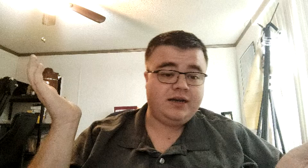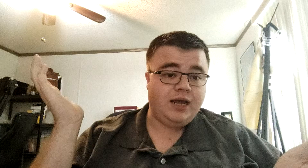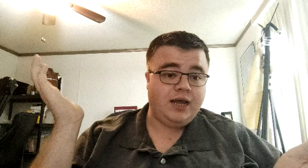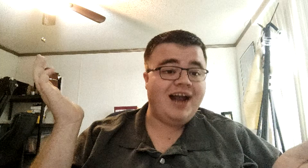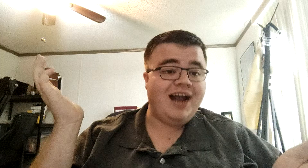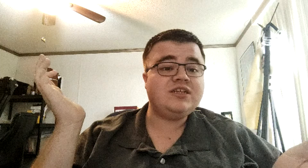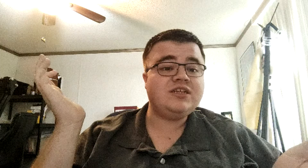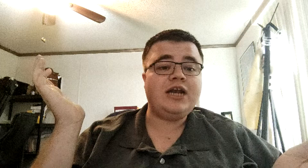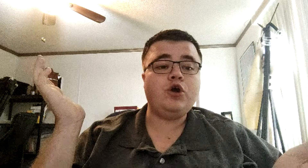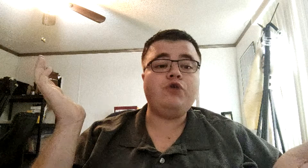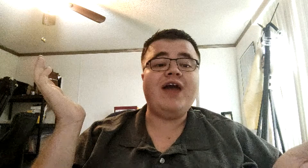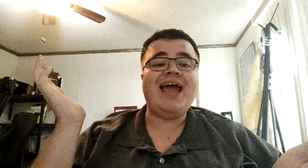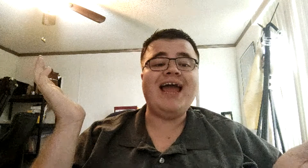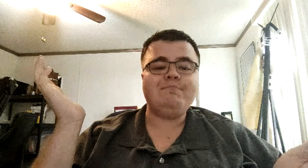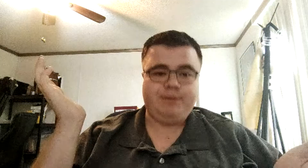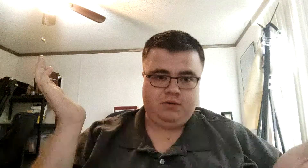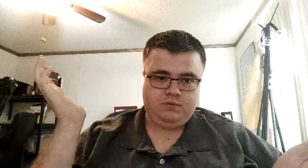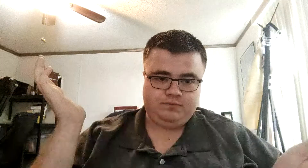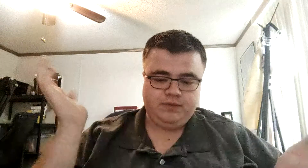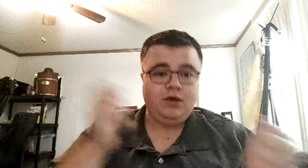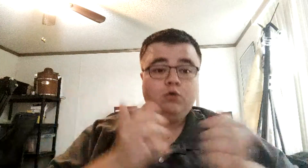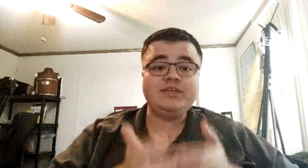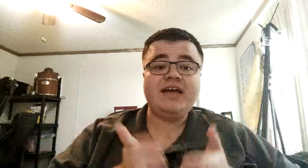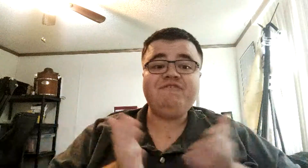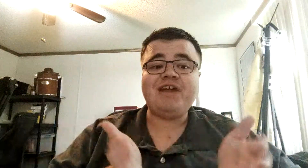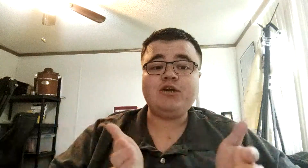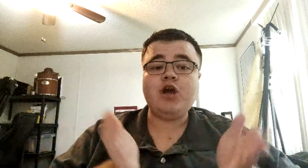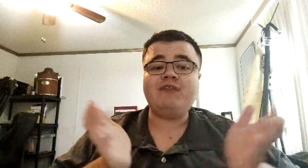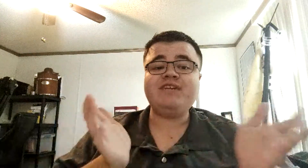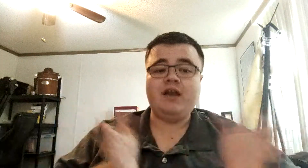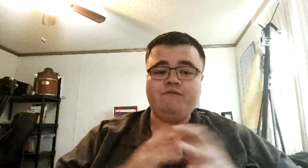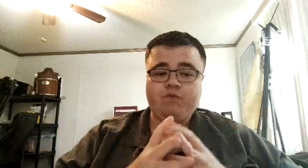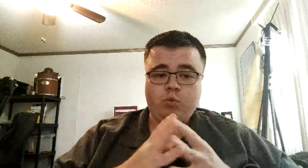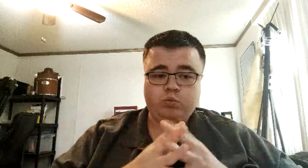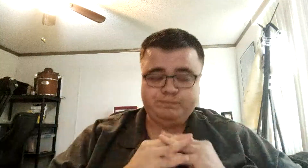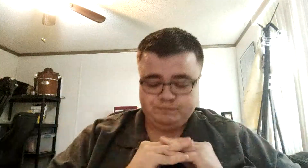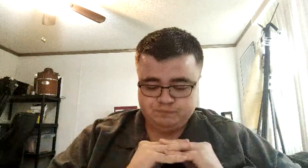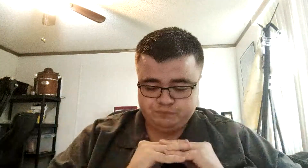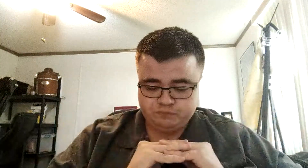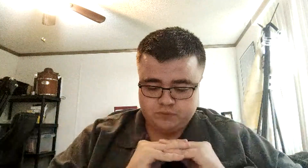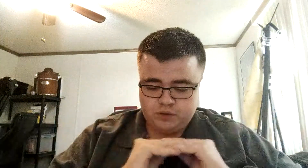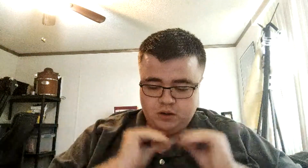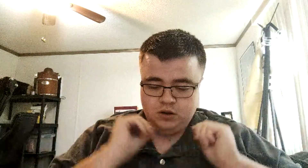named Alexander Graham Bell, who was a inventor of telephone.